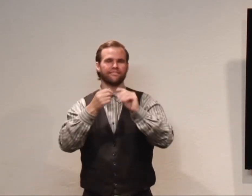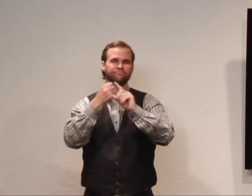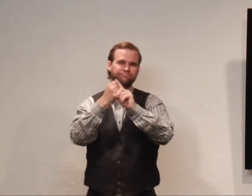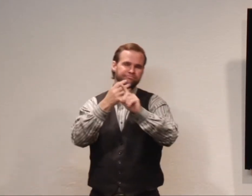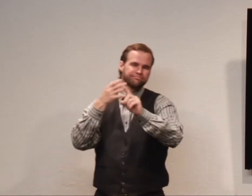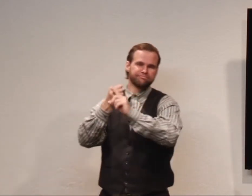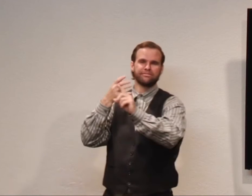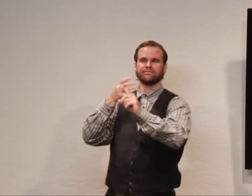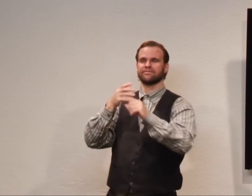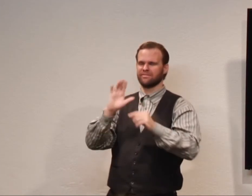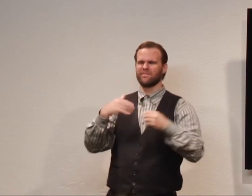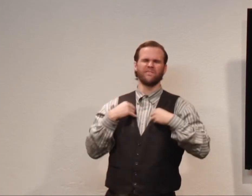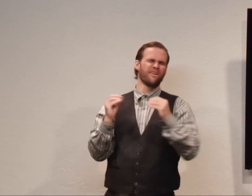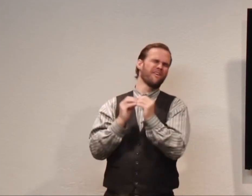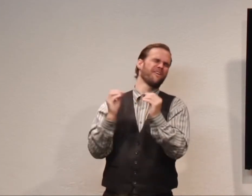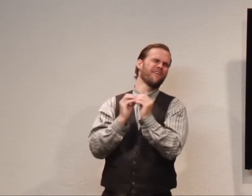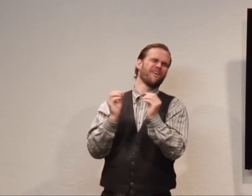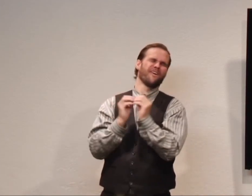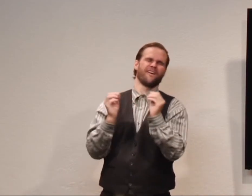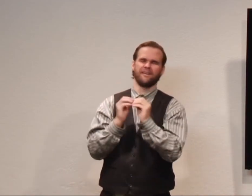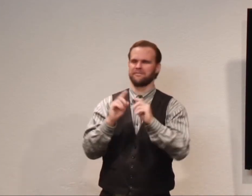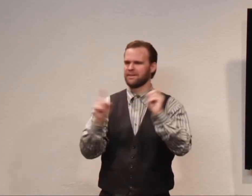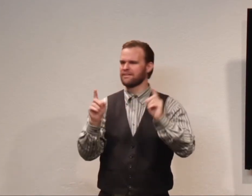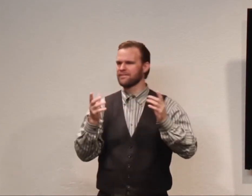So we've been studying about the tabernacle.